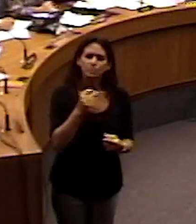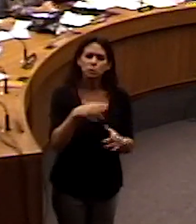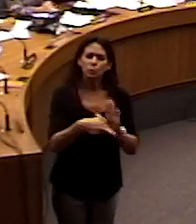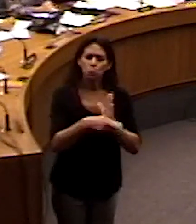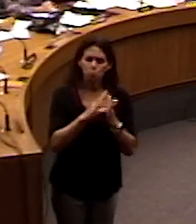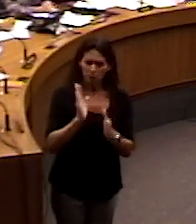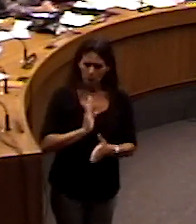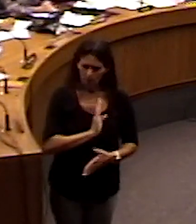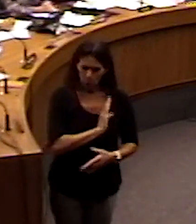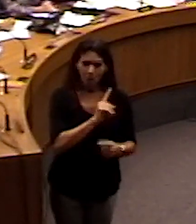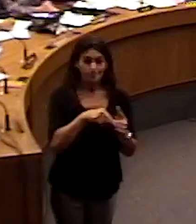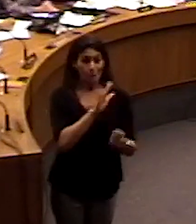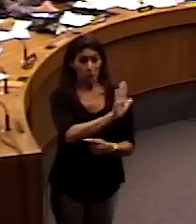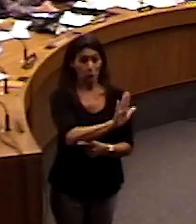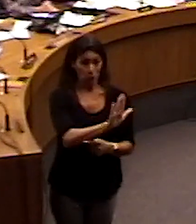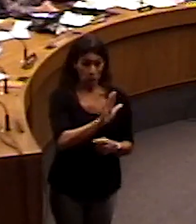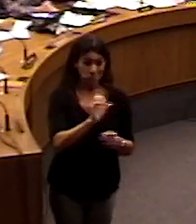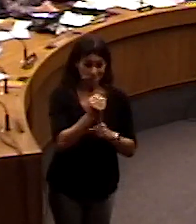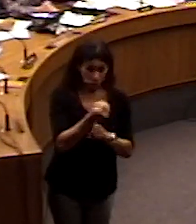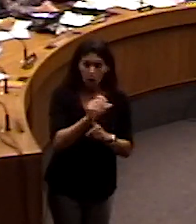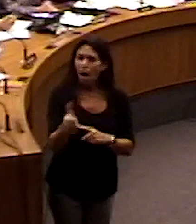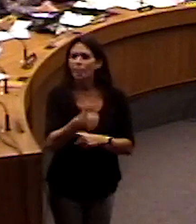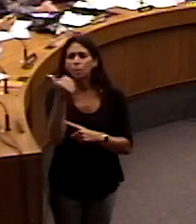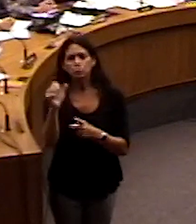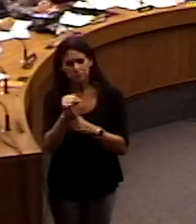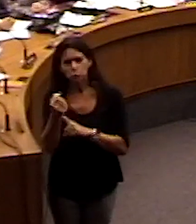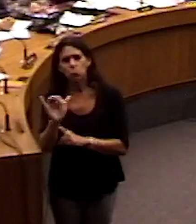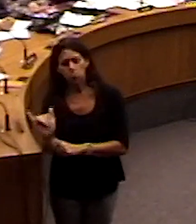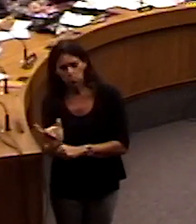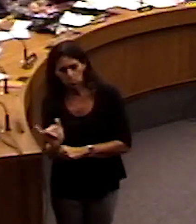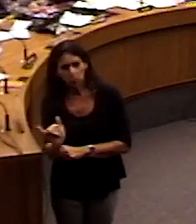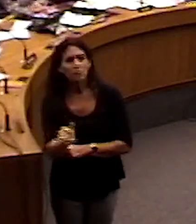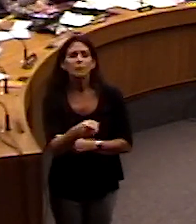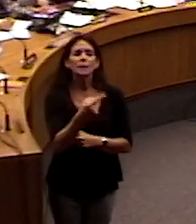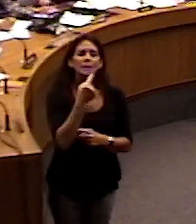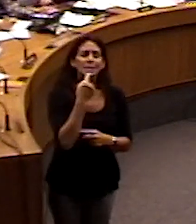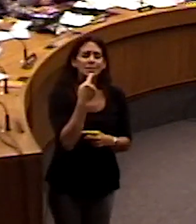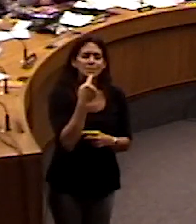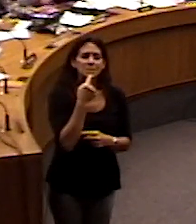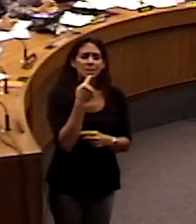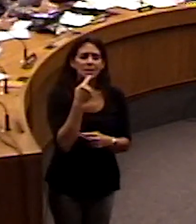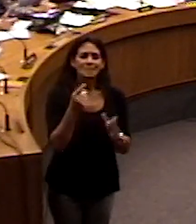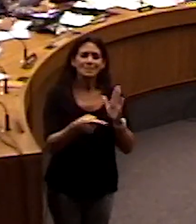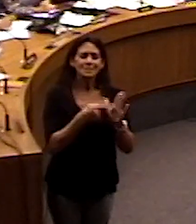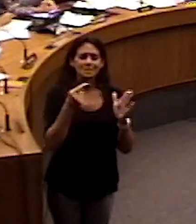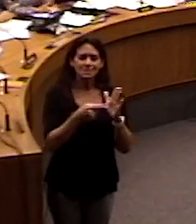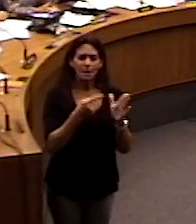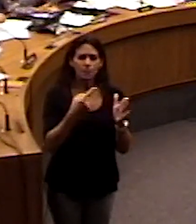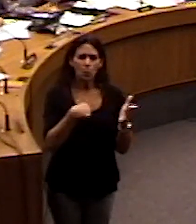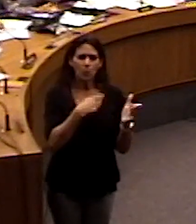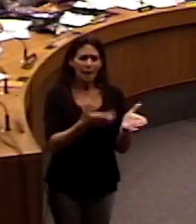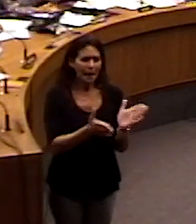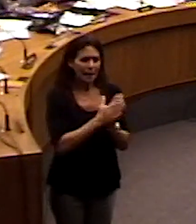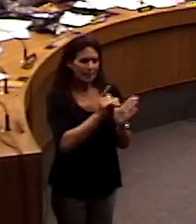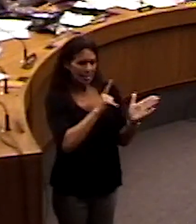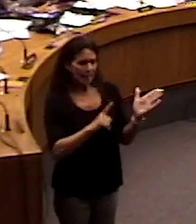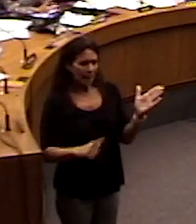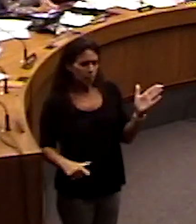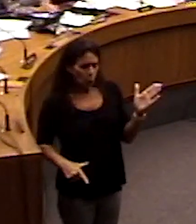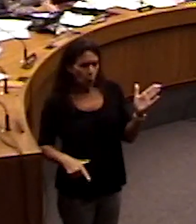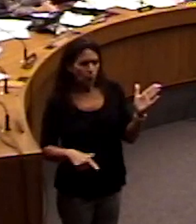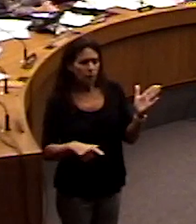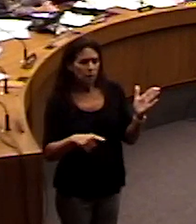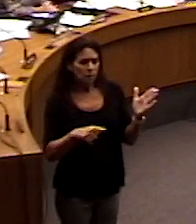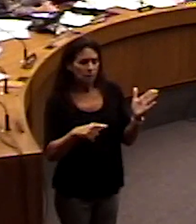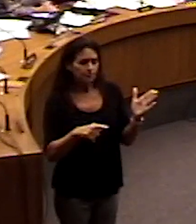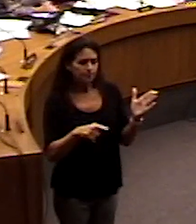about your situation, other situations as well. And they say that, you know, sometimes we ask the landlords based upon complaints that